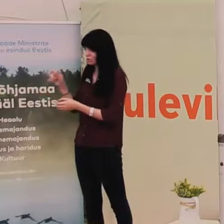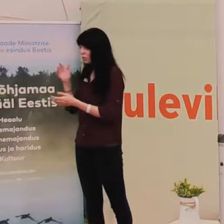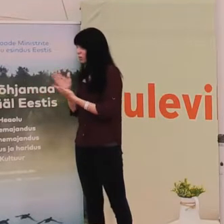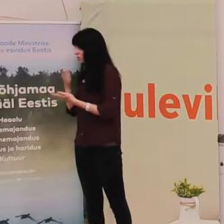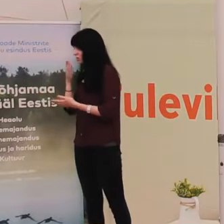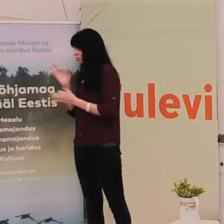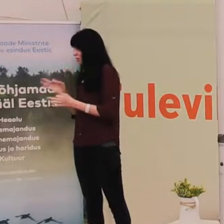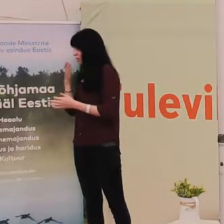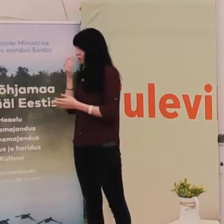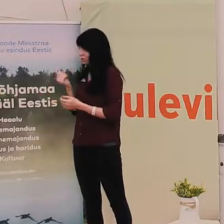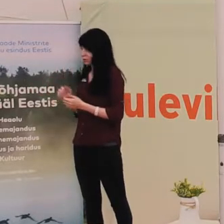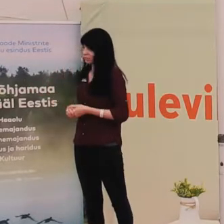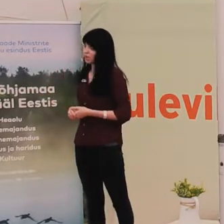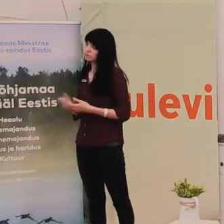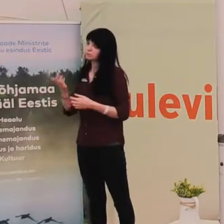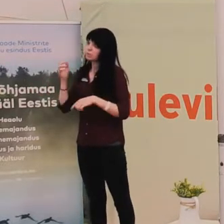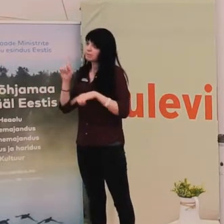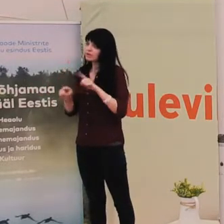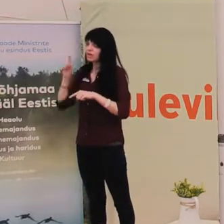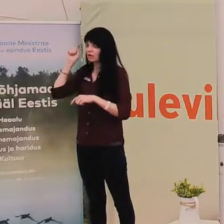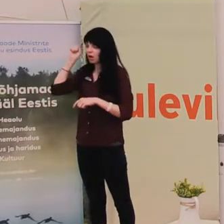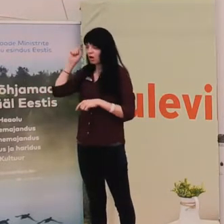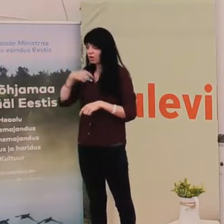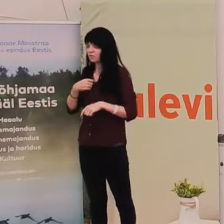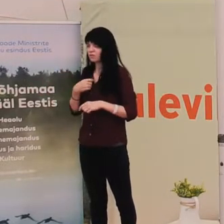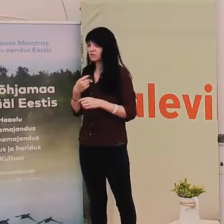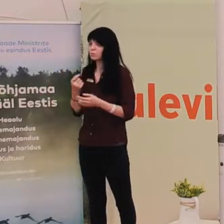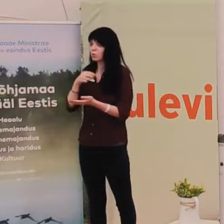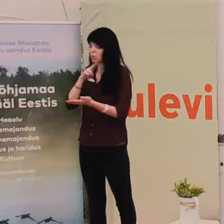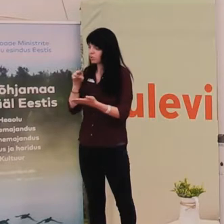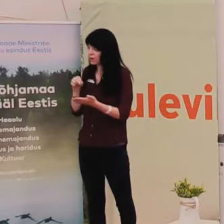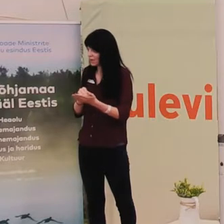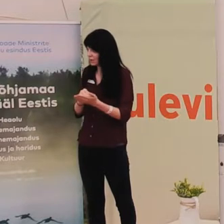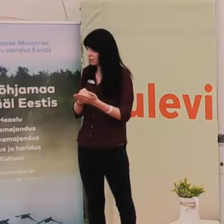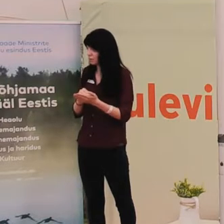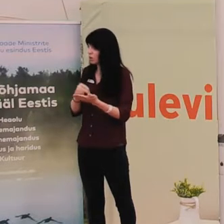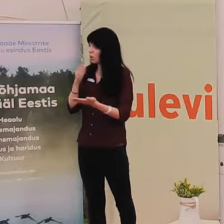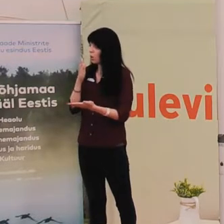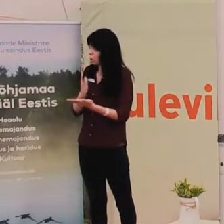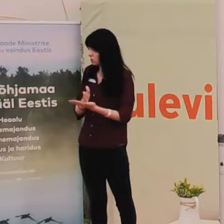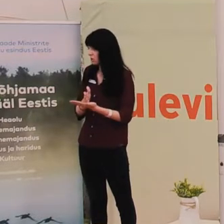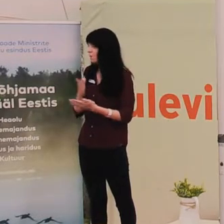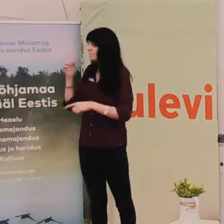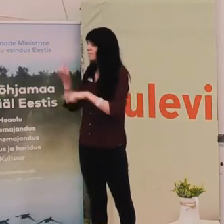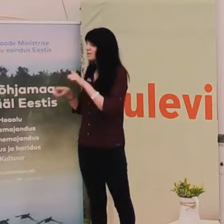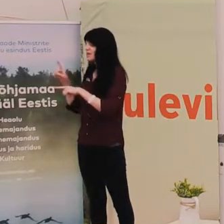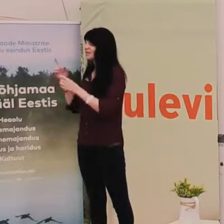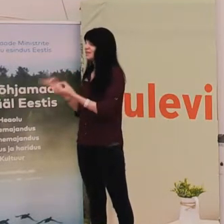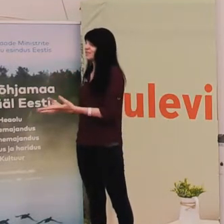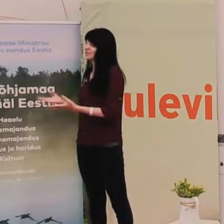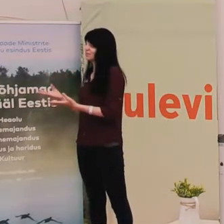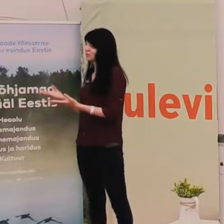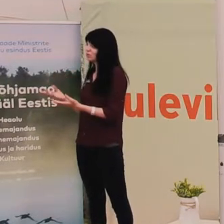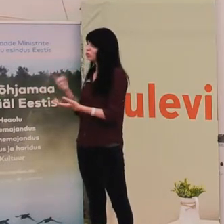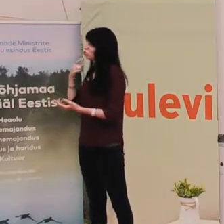I see that some are forced to think that it's a problem, and some sense it's a problem, because they realize within